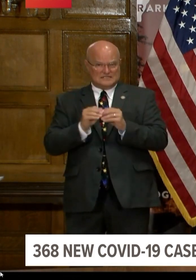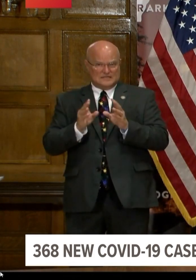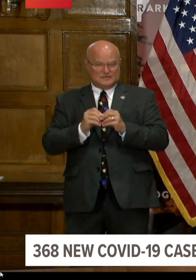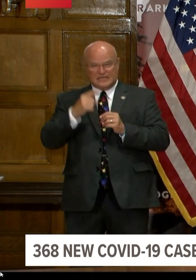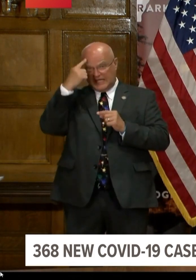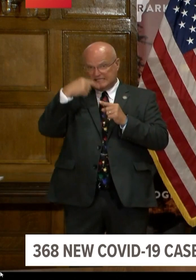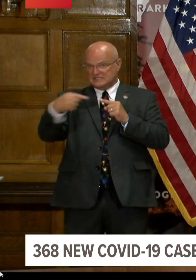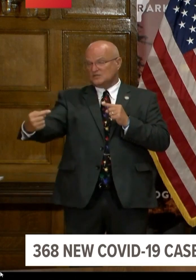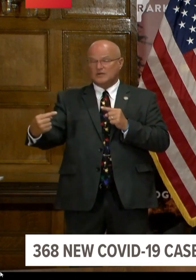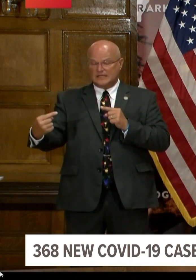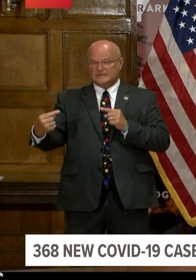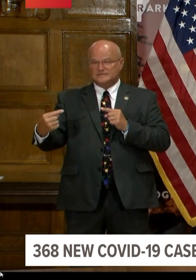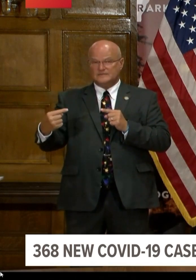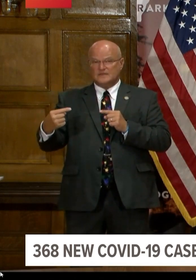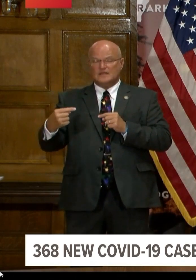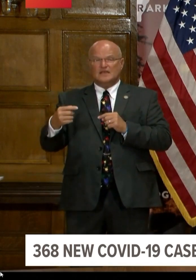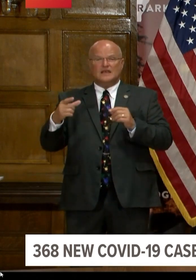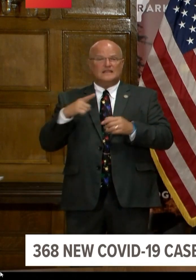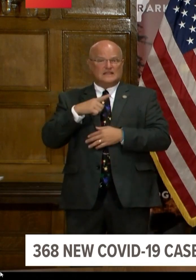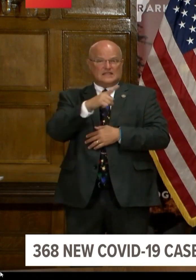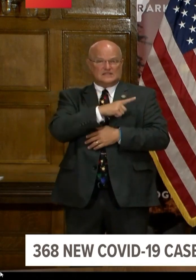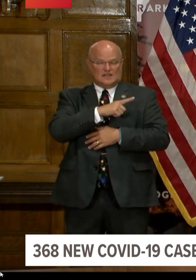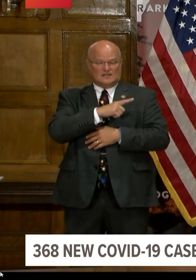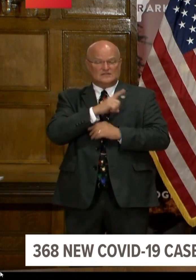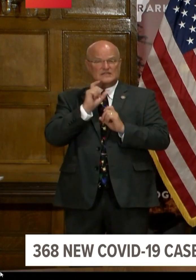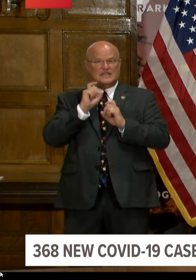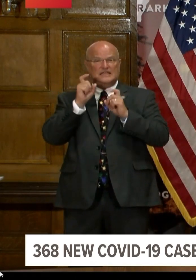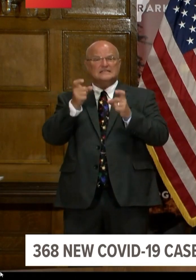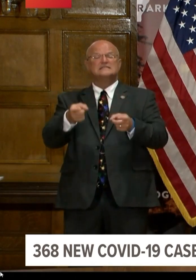disagree with that completely. The General Assembly has given